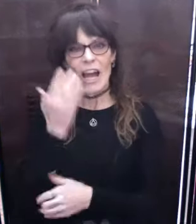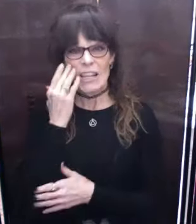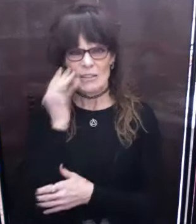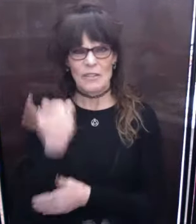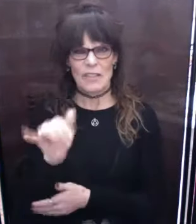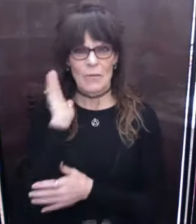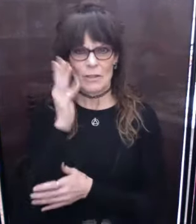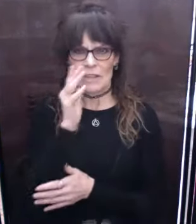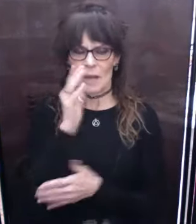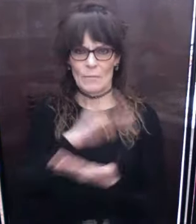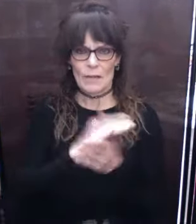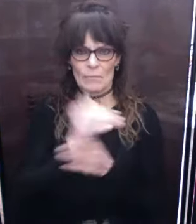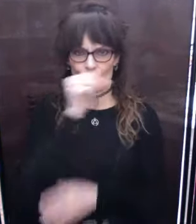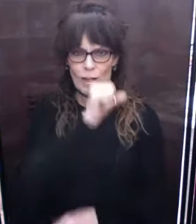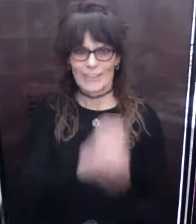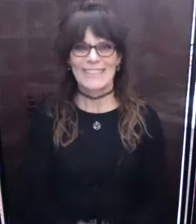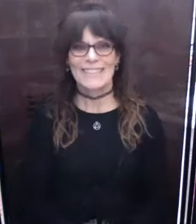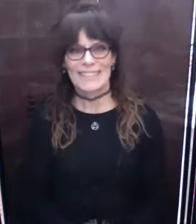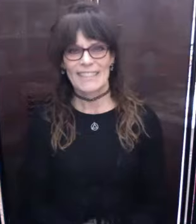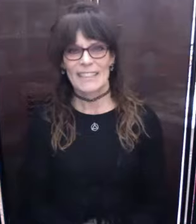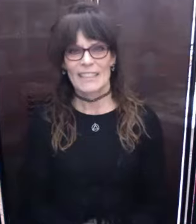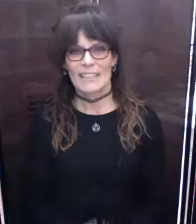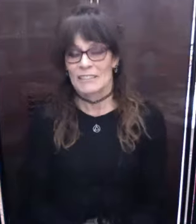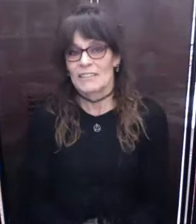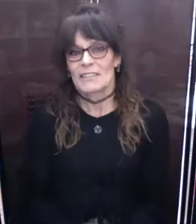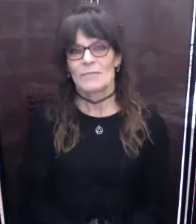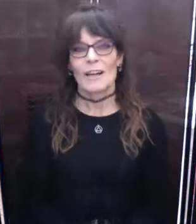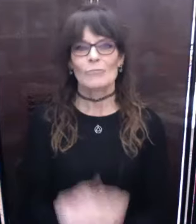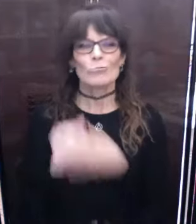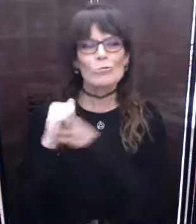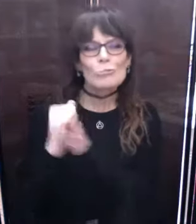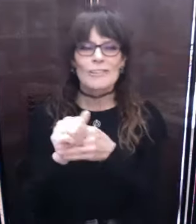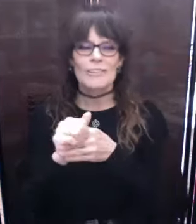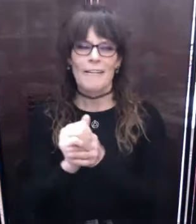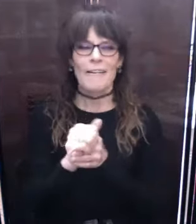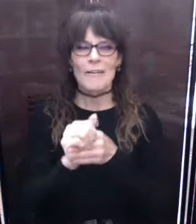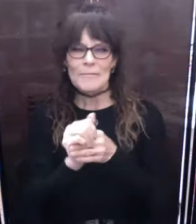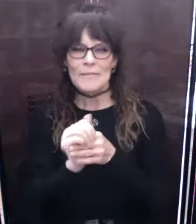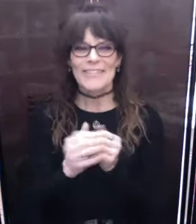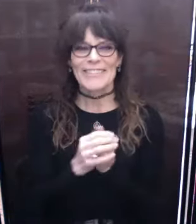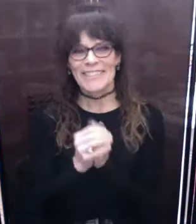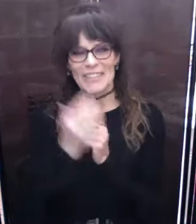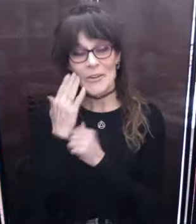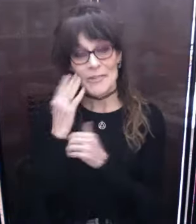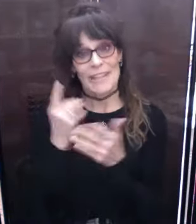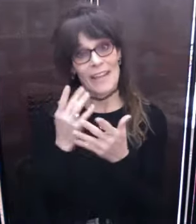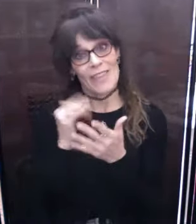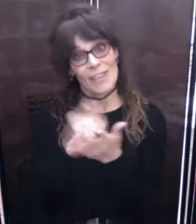drunk. It's just going to loosen me up. And it did. That's what alcohol does when it hits